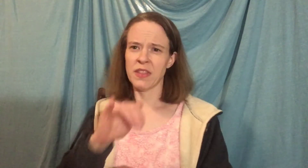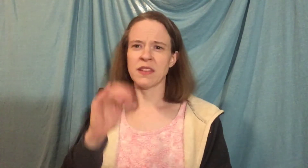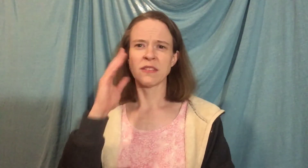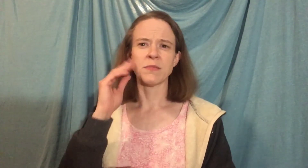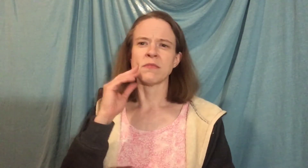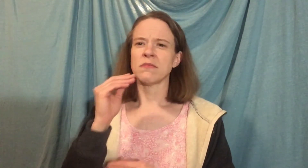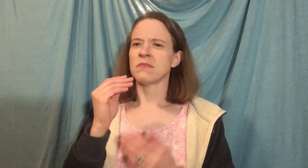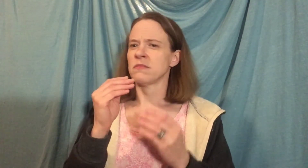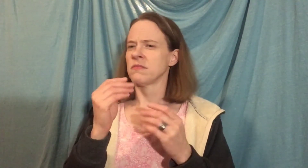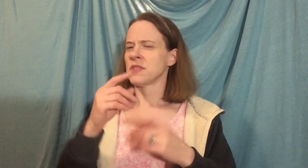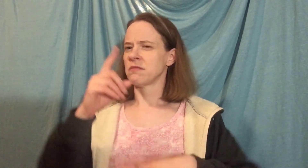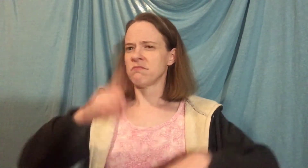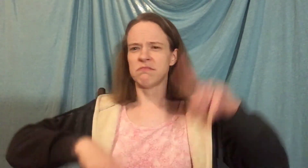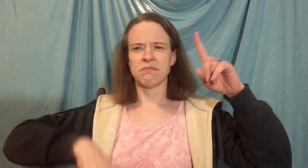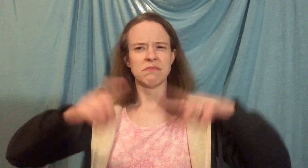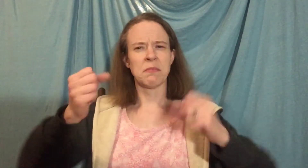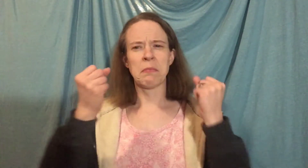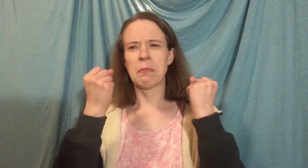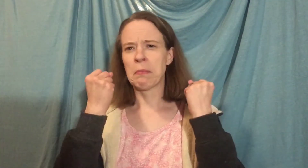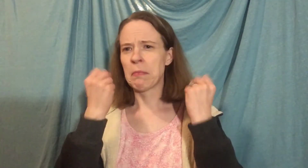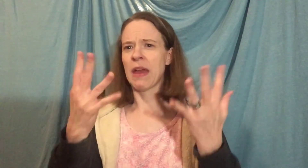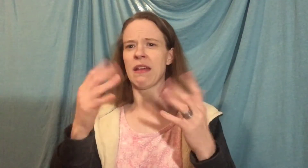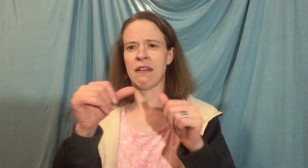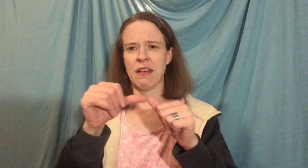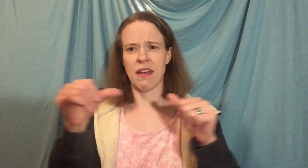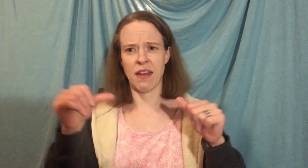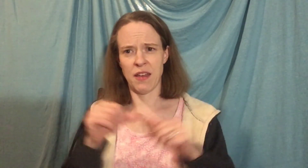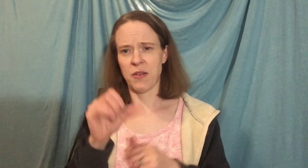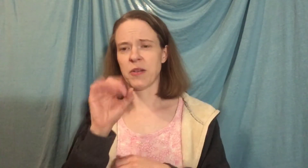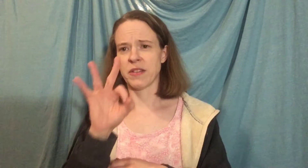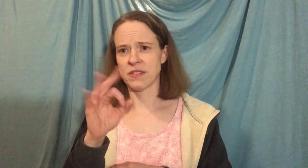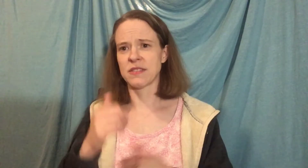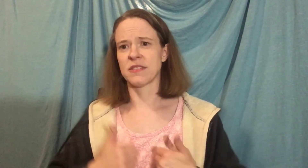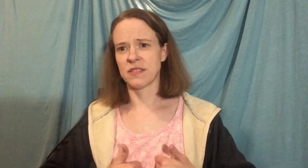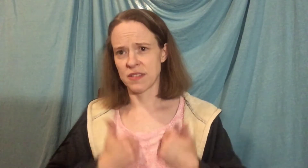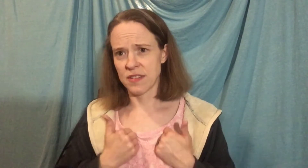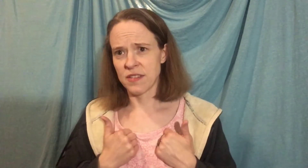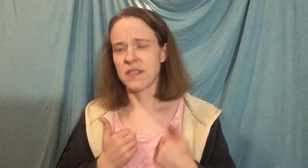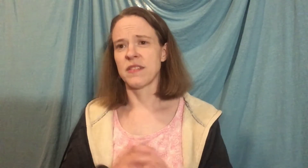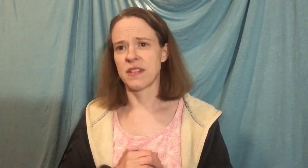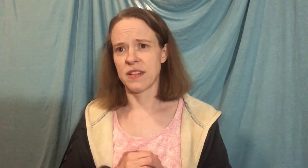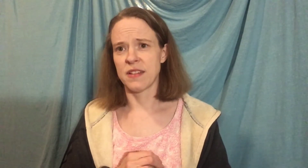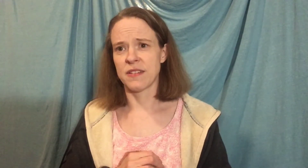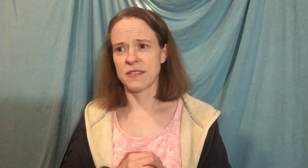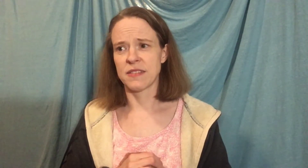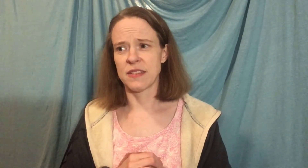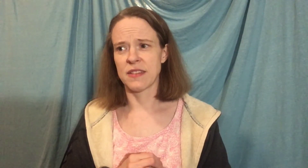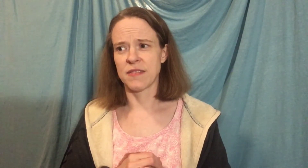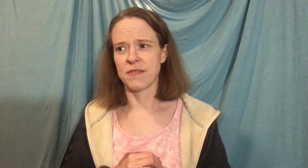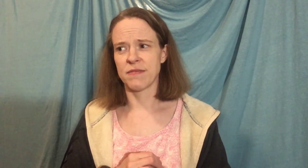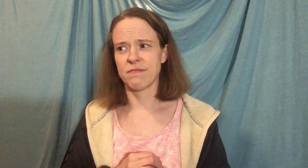far beyond the table. They experience this in so many areas of their lives.